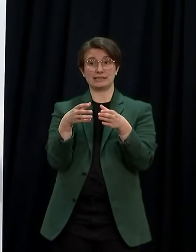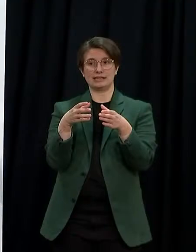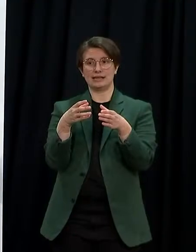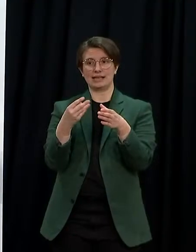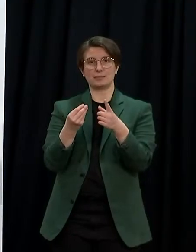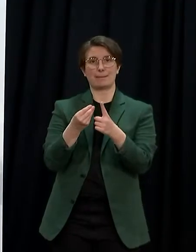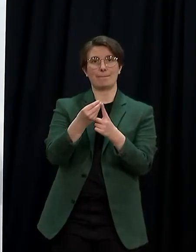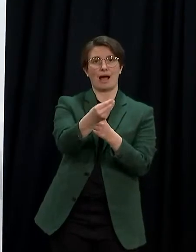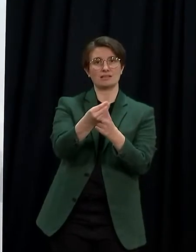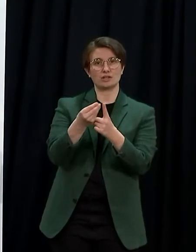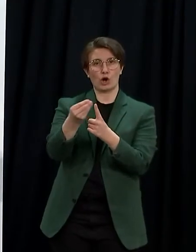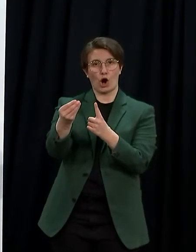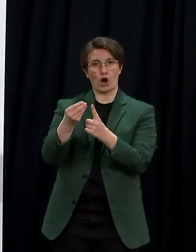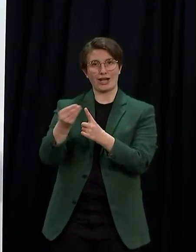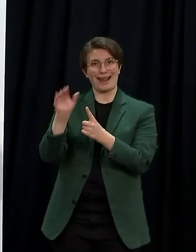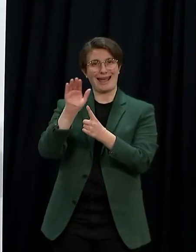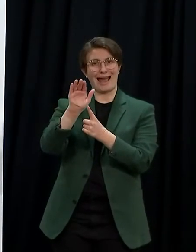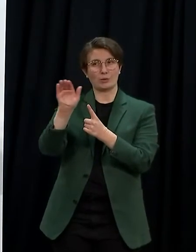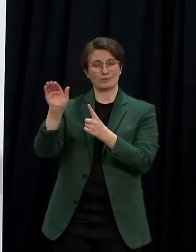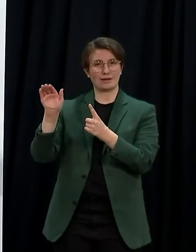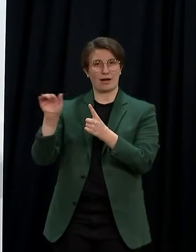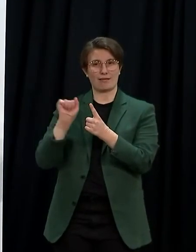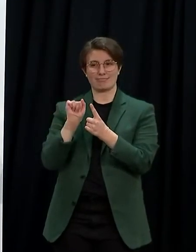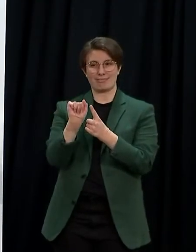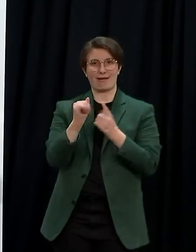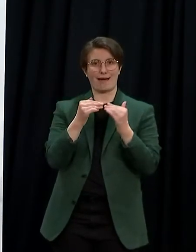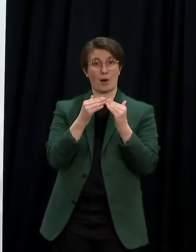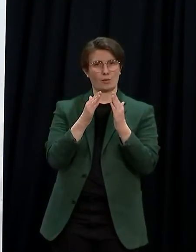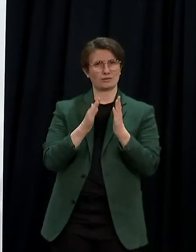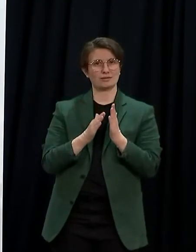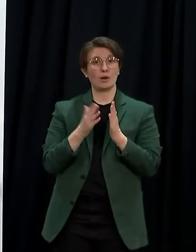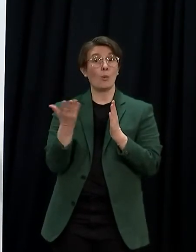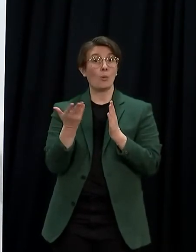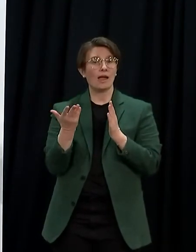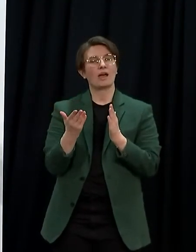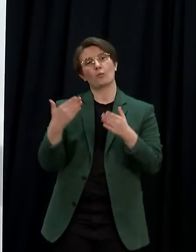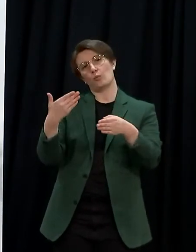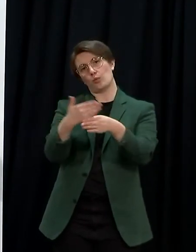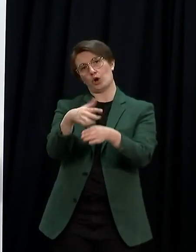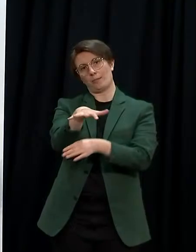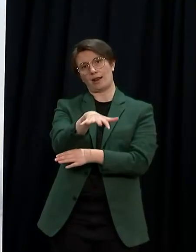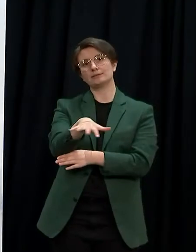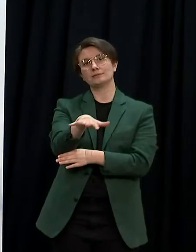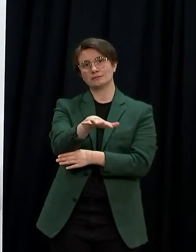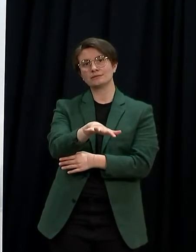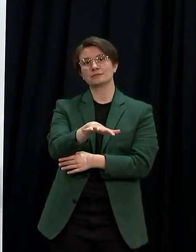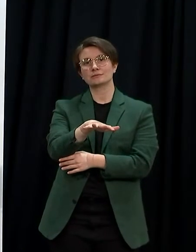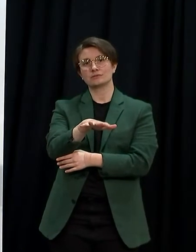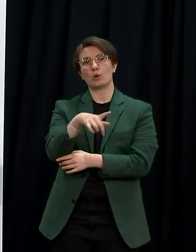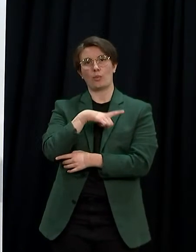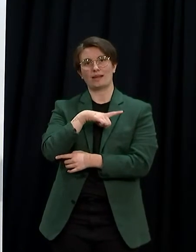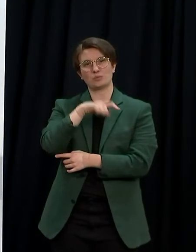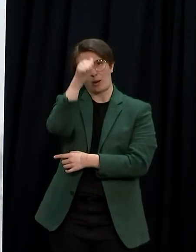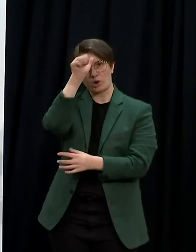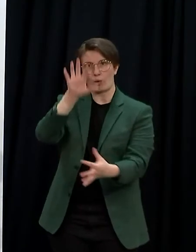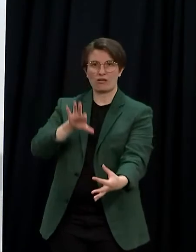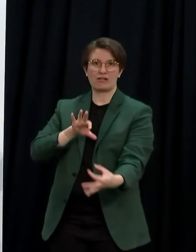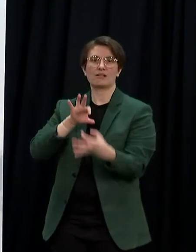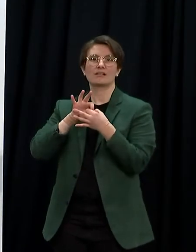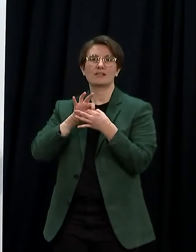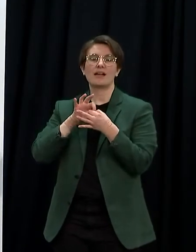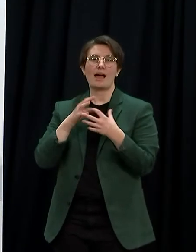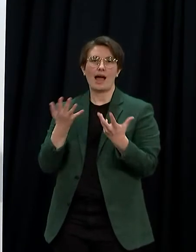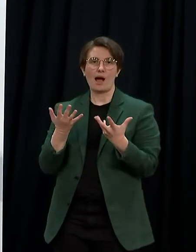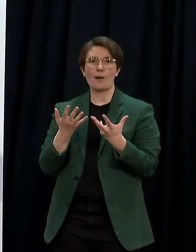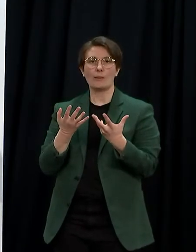in workplaces that you'll know about as well, and that's where it's stemmed back to. In part for us, it's a little bit where we're picking up mystery cases and eventually